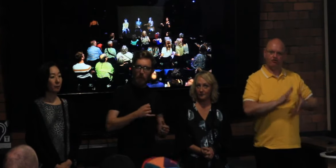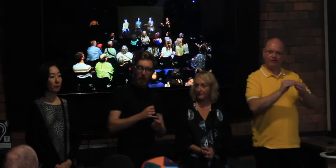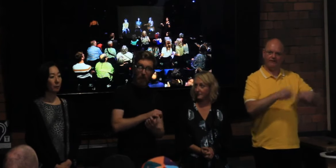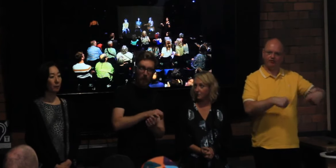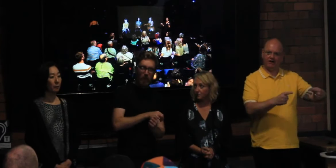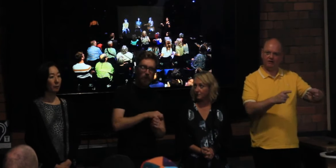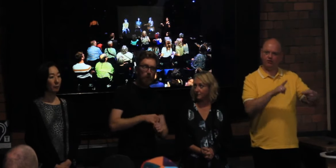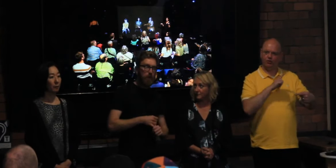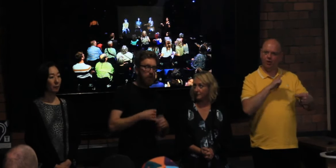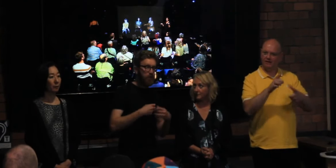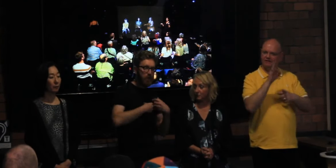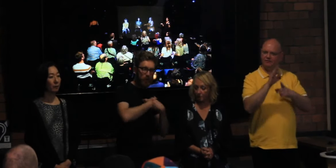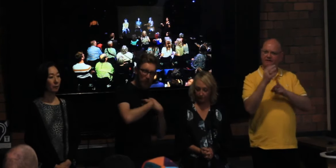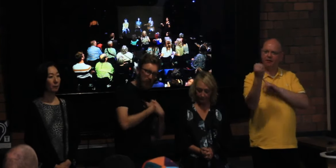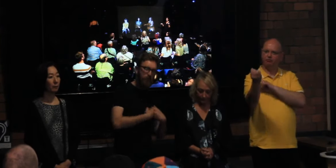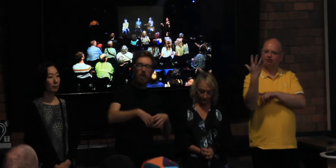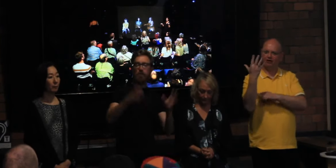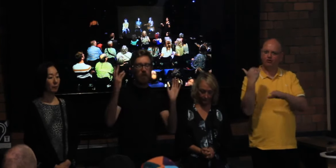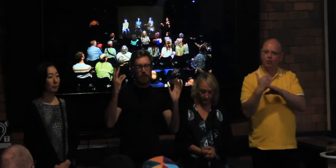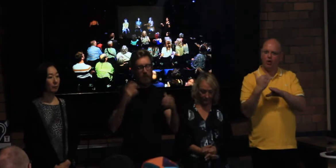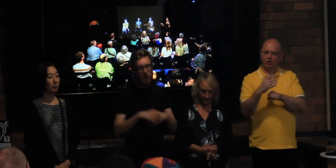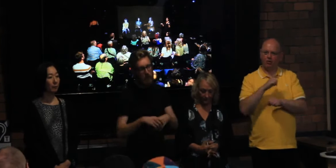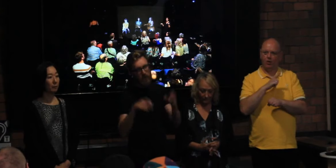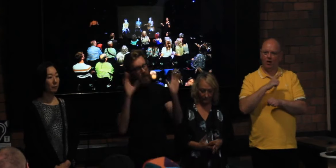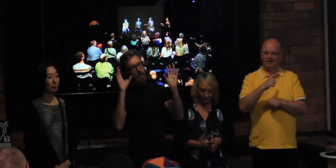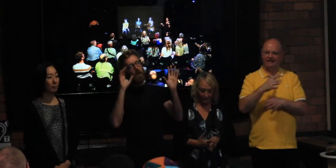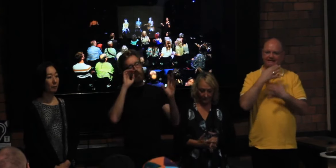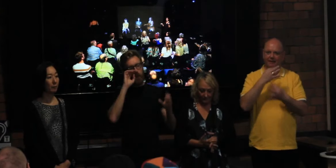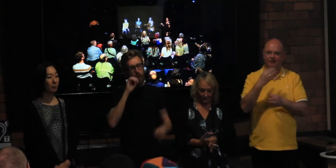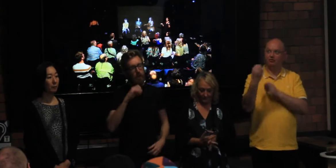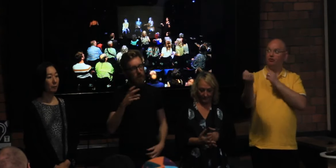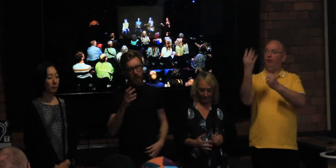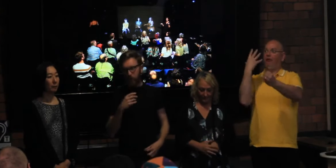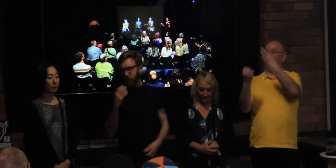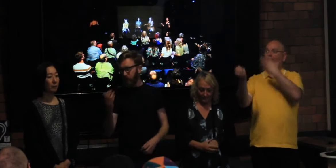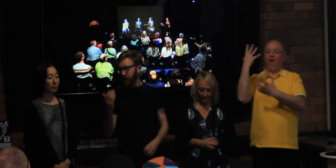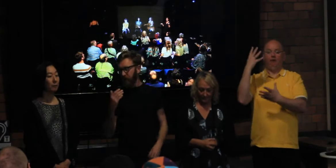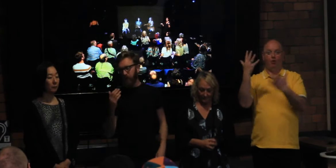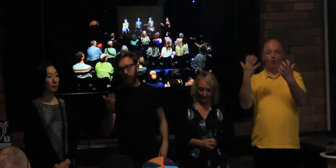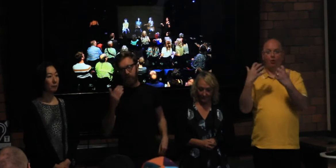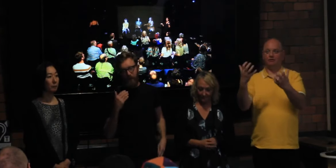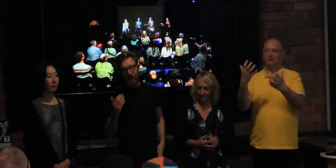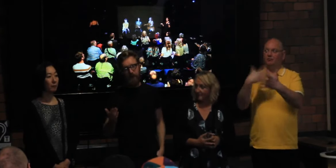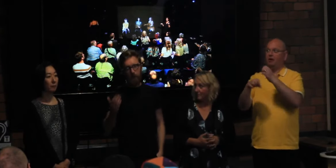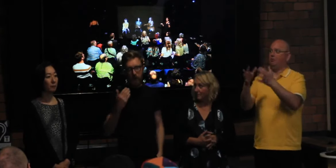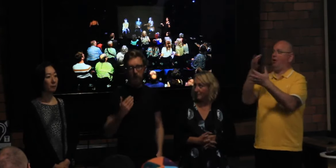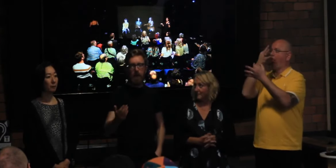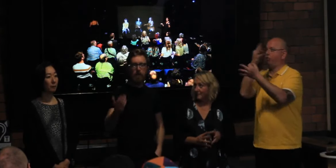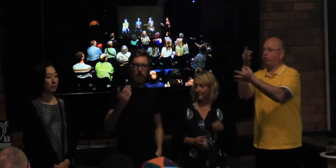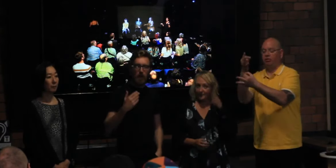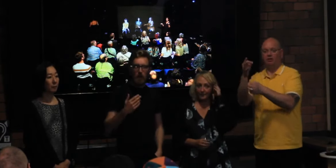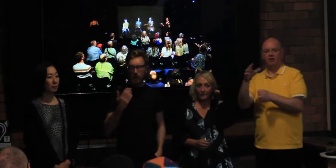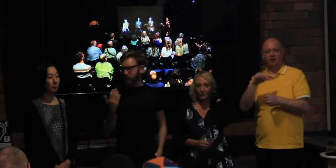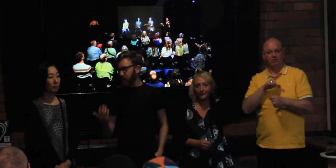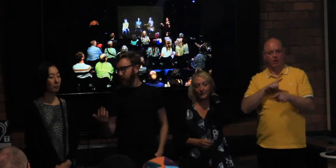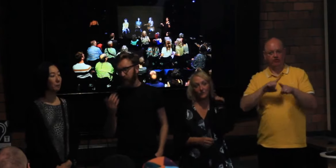if you're doing any kind of projection work, because the temptation is to chuck loads of stuff up and overwhelm the audience. That's why we're trying to kind of constantly edit and pare back,